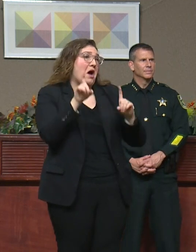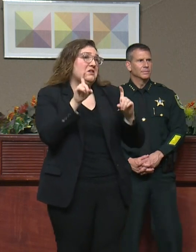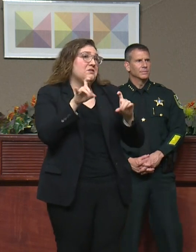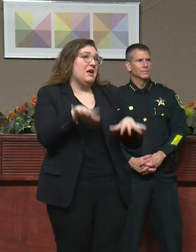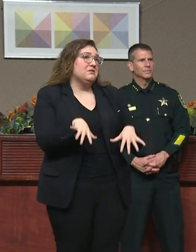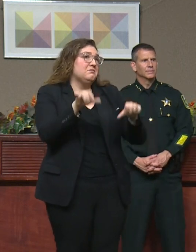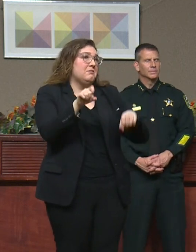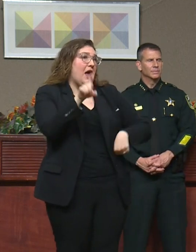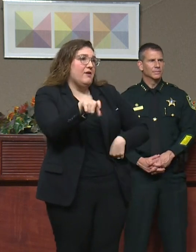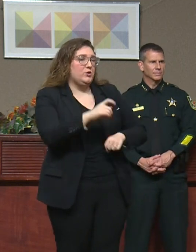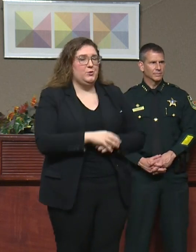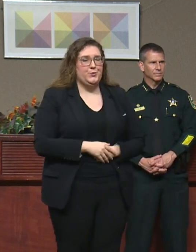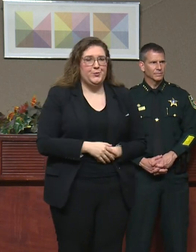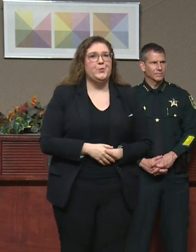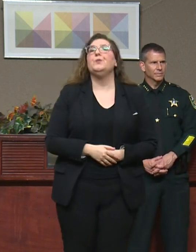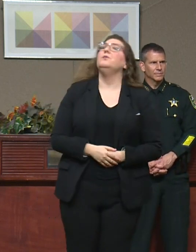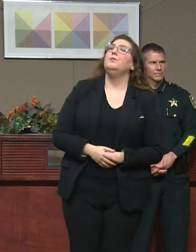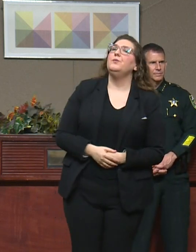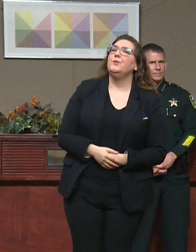So,